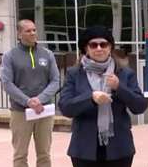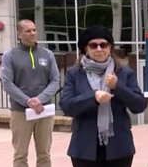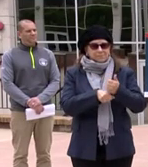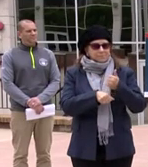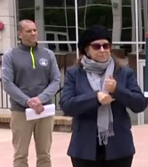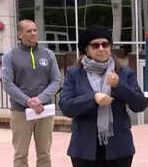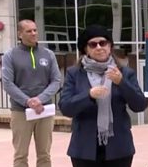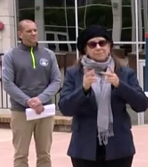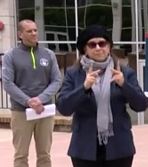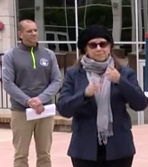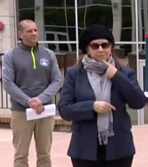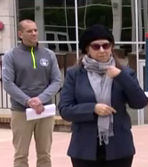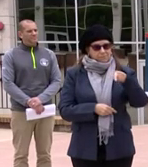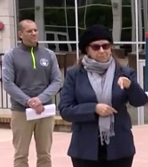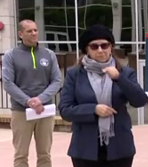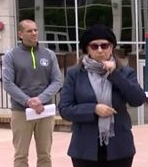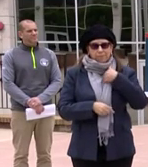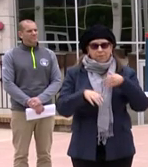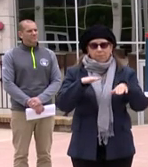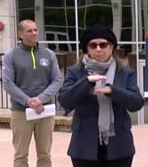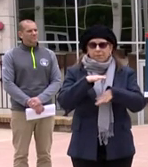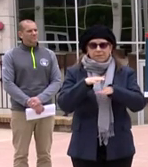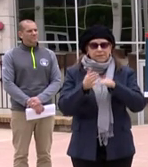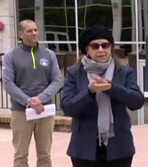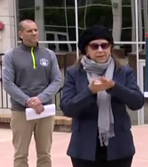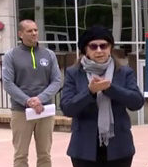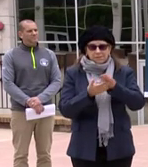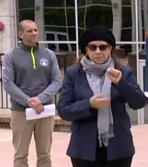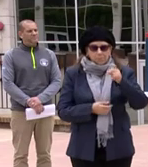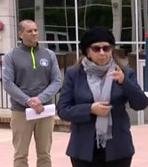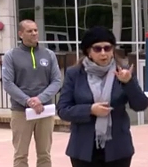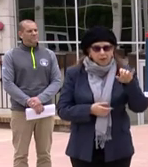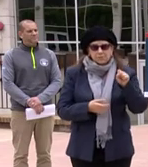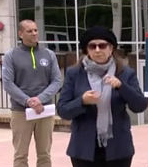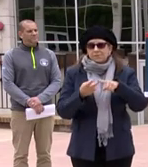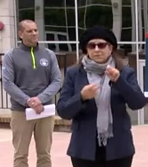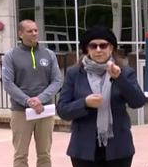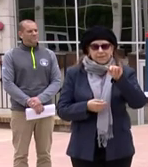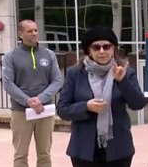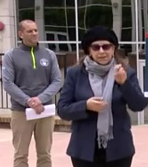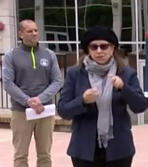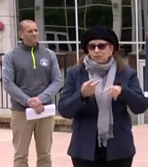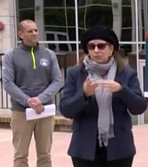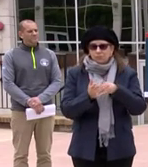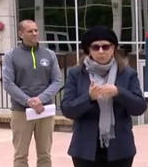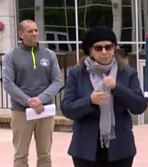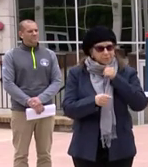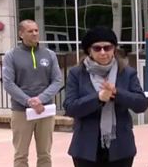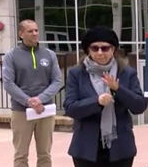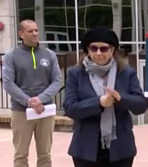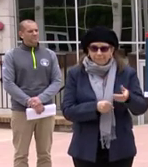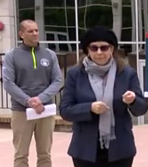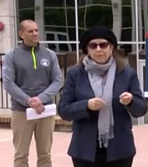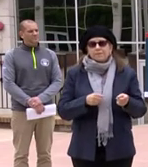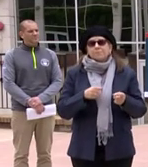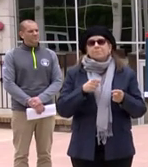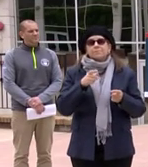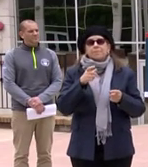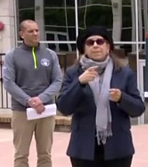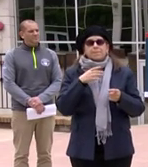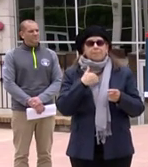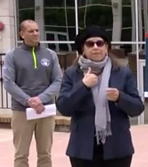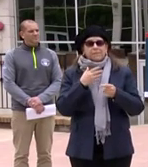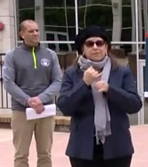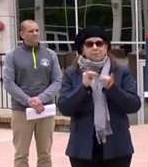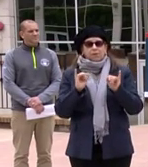sanitizer, and the condition of the facility. The city has an independent office called the Corrections Information Council, or called